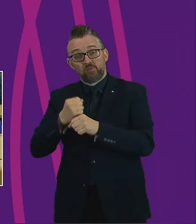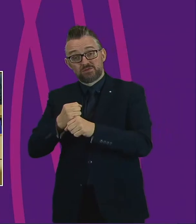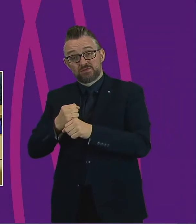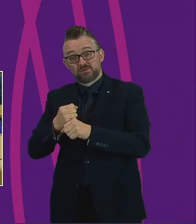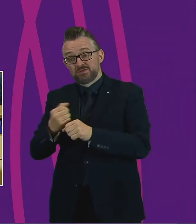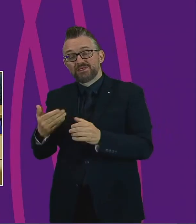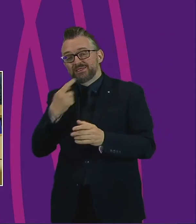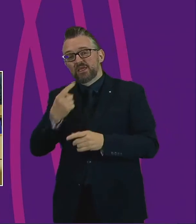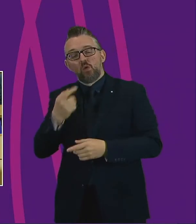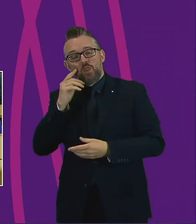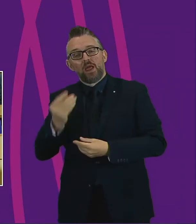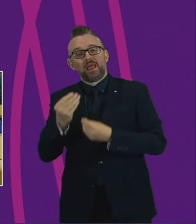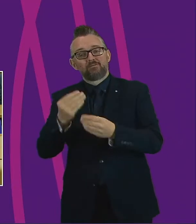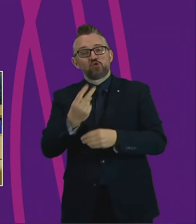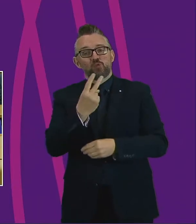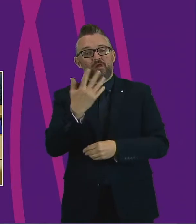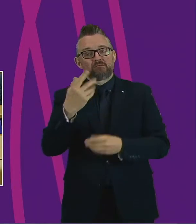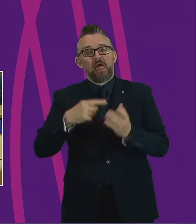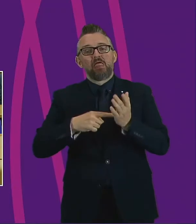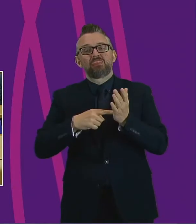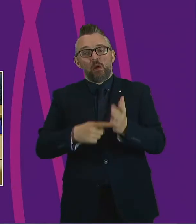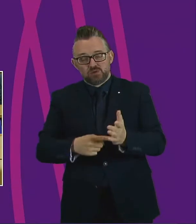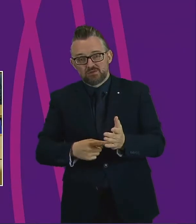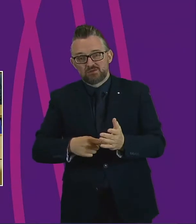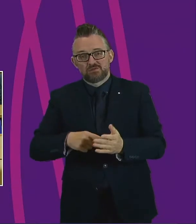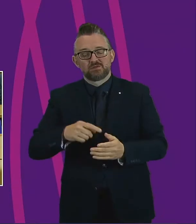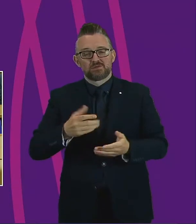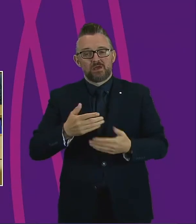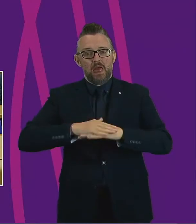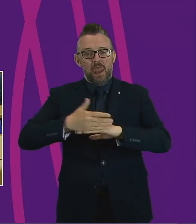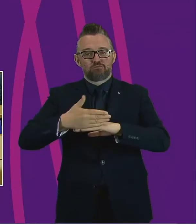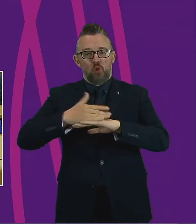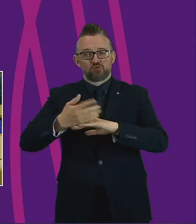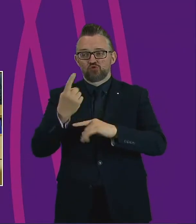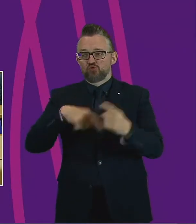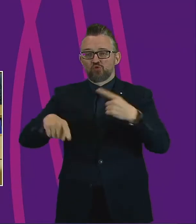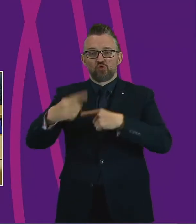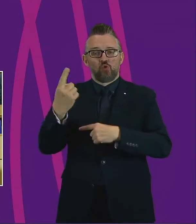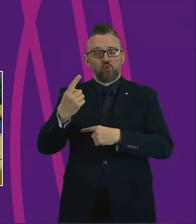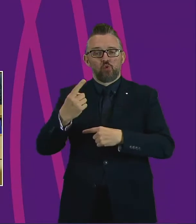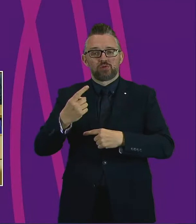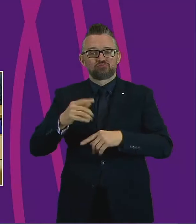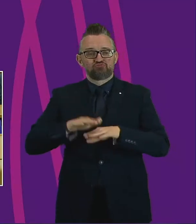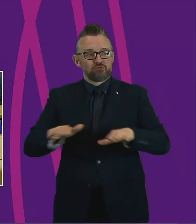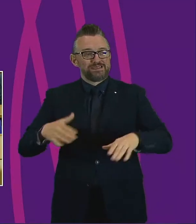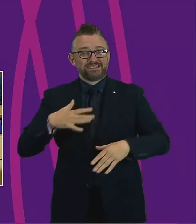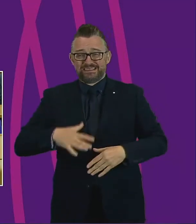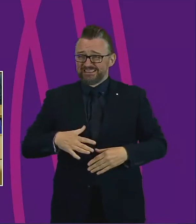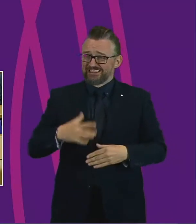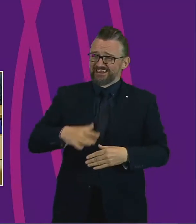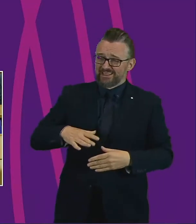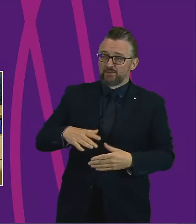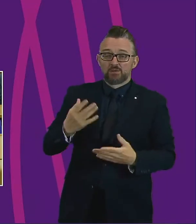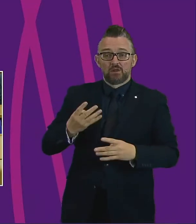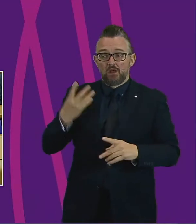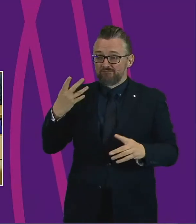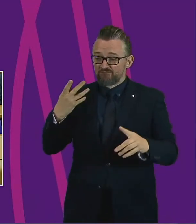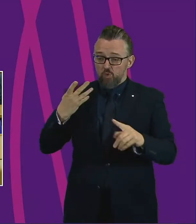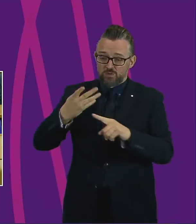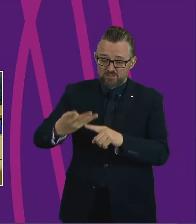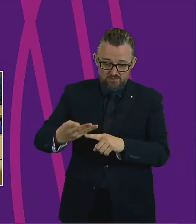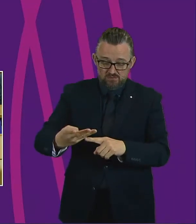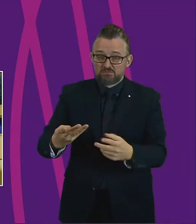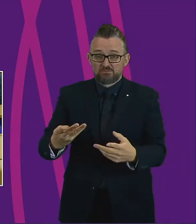was 25,000 laptops for those children who need them most for home learning. And 4 weeks on,